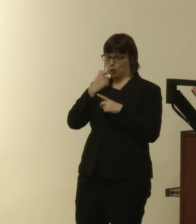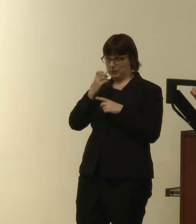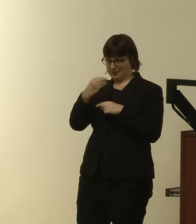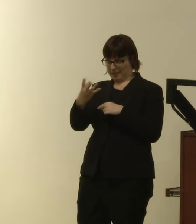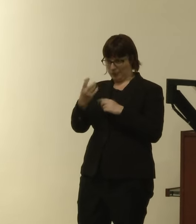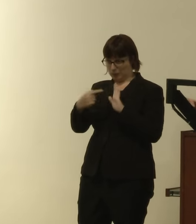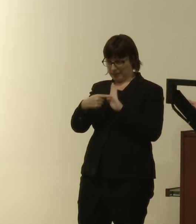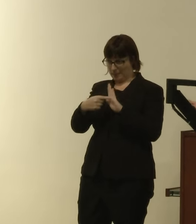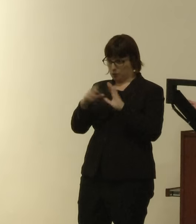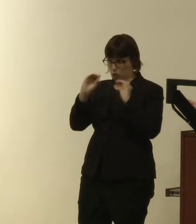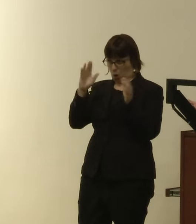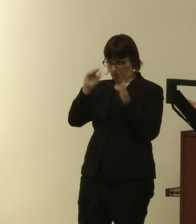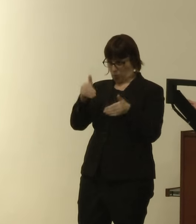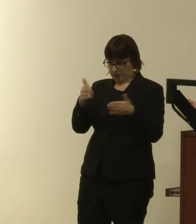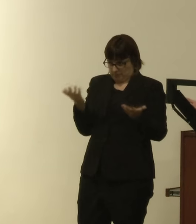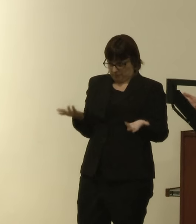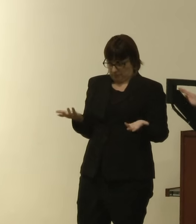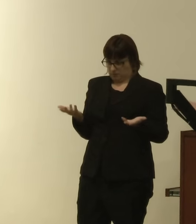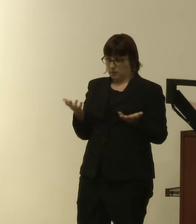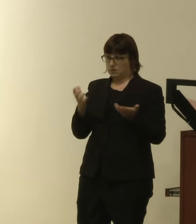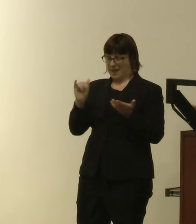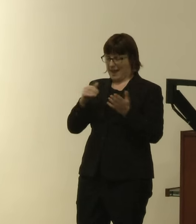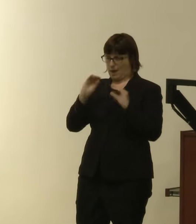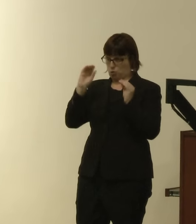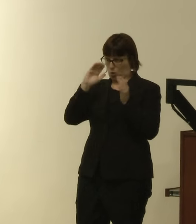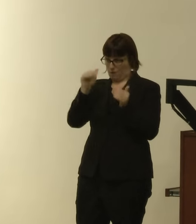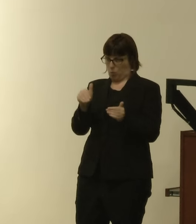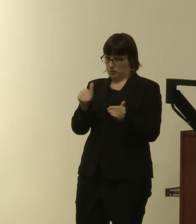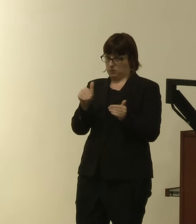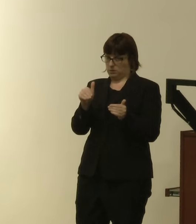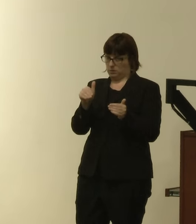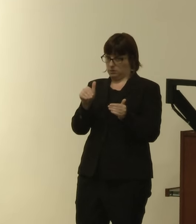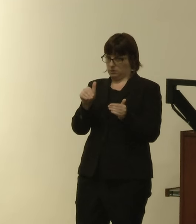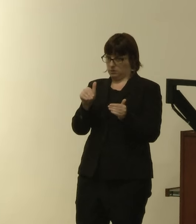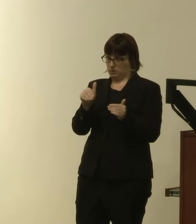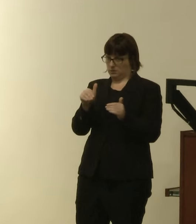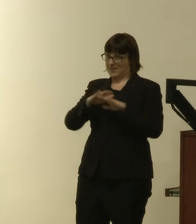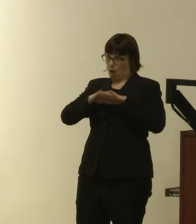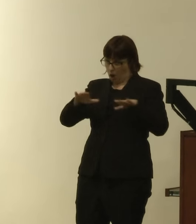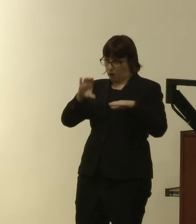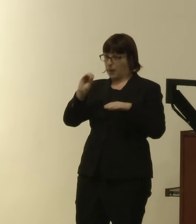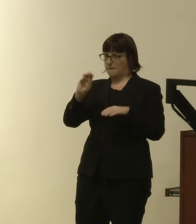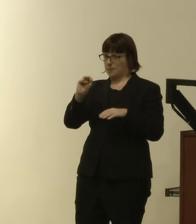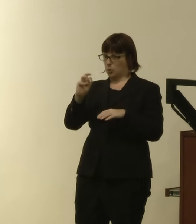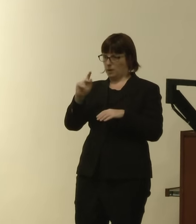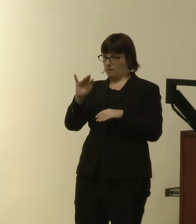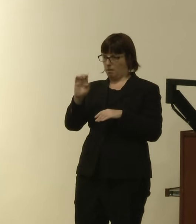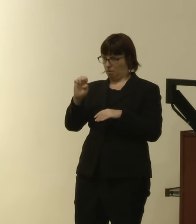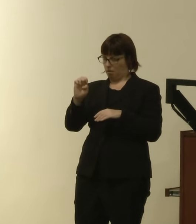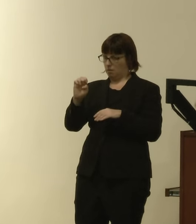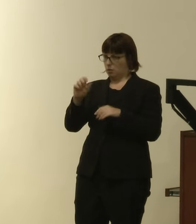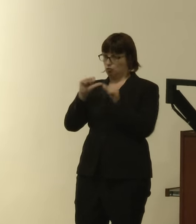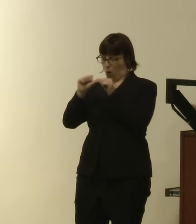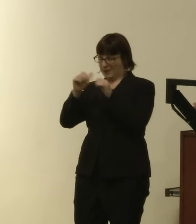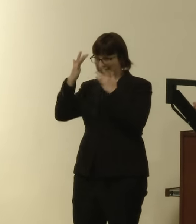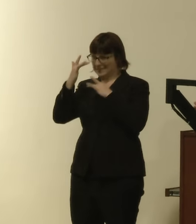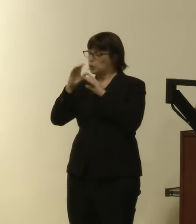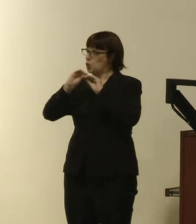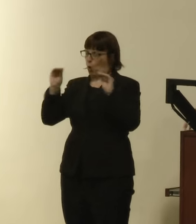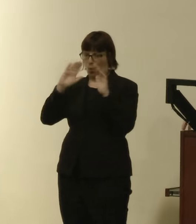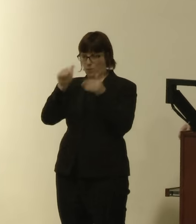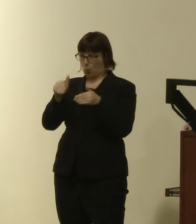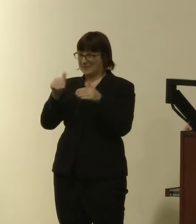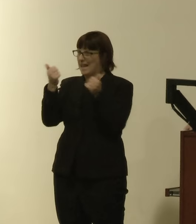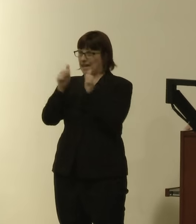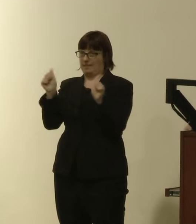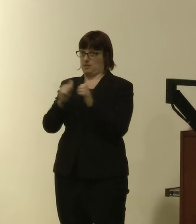example where there's no focus on infectious diseases and no focus on non-communicable chronic disease. Neither. There is no focus